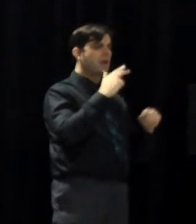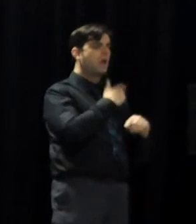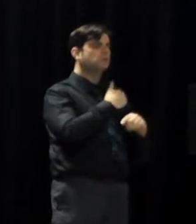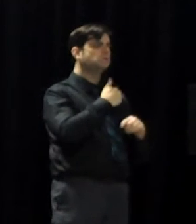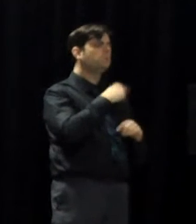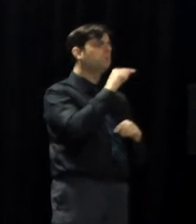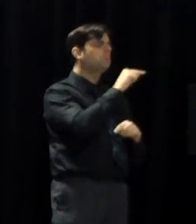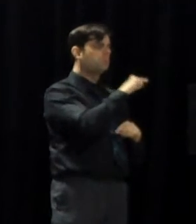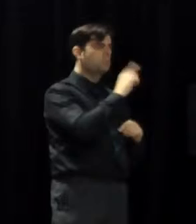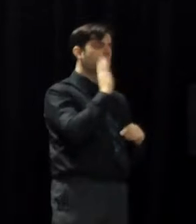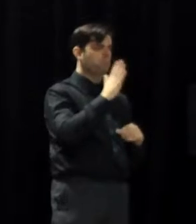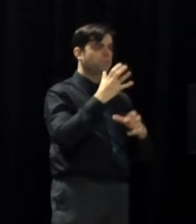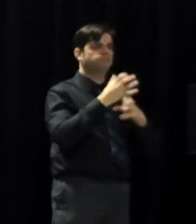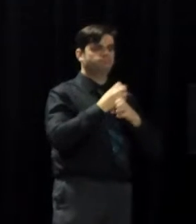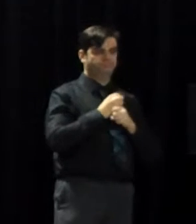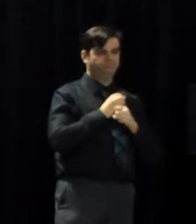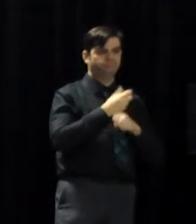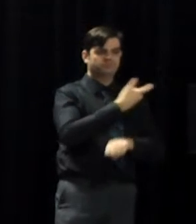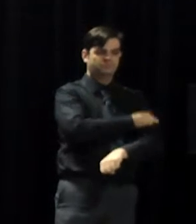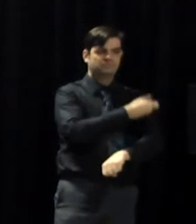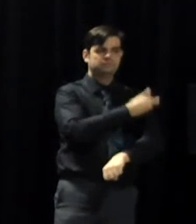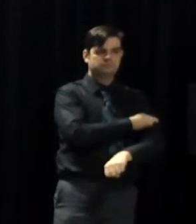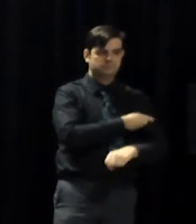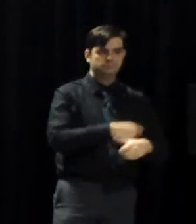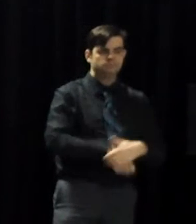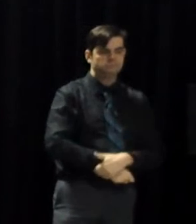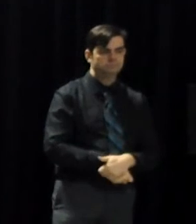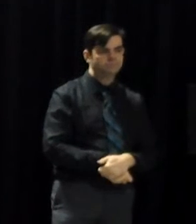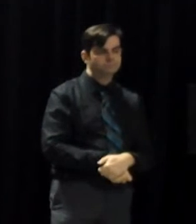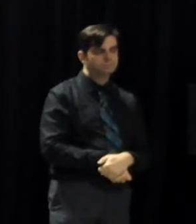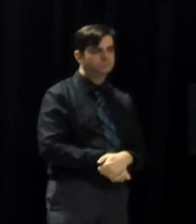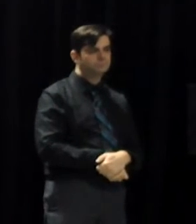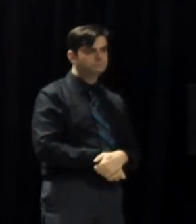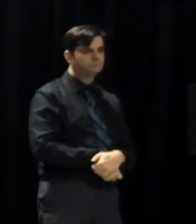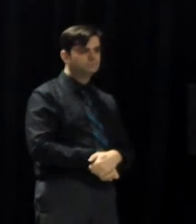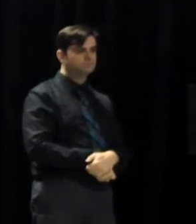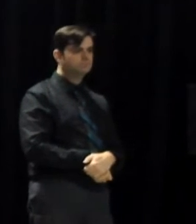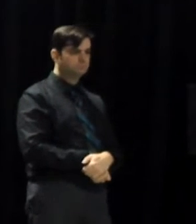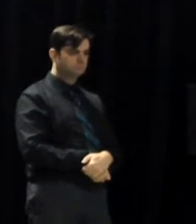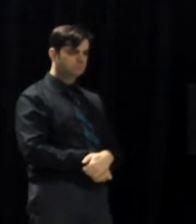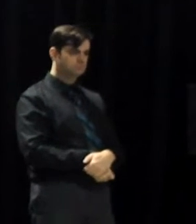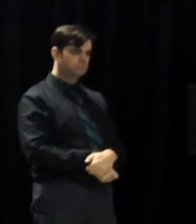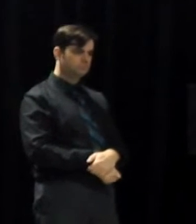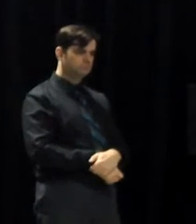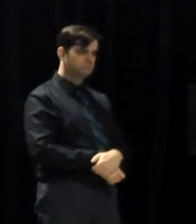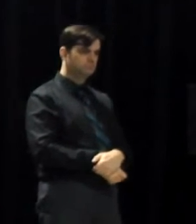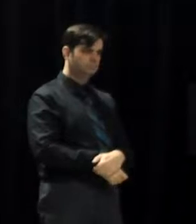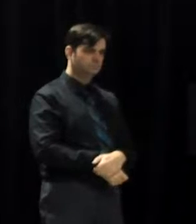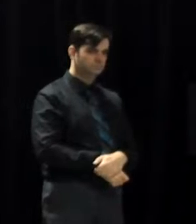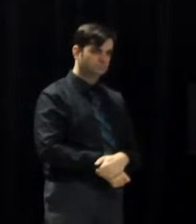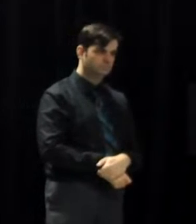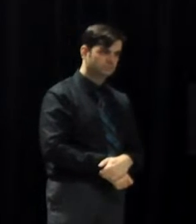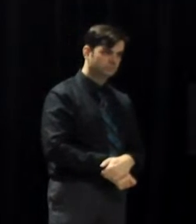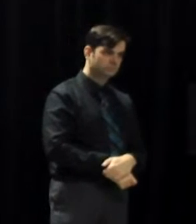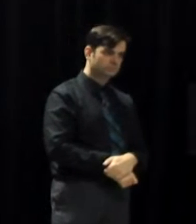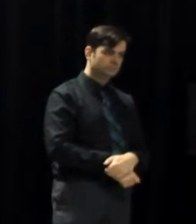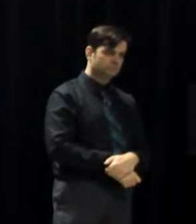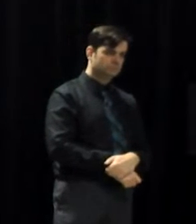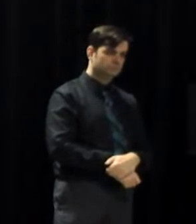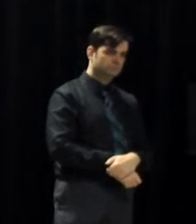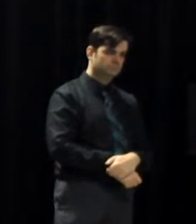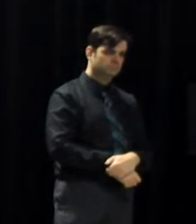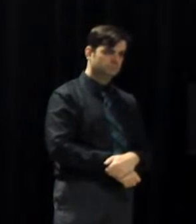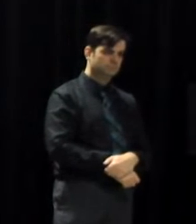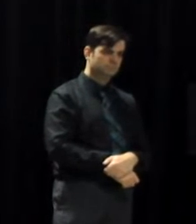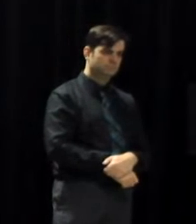hospitals to use their frontline workers, and then you'll see a partnership with